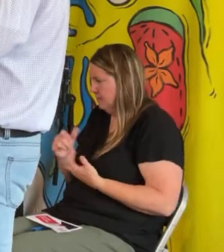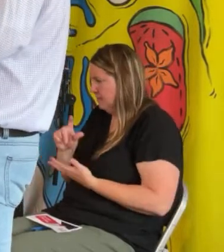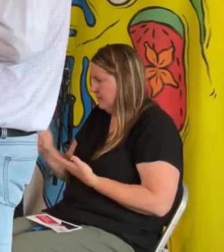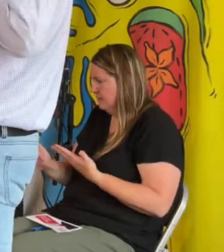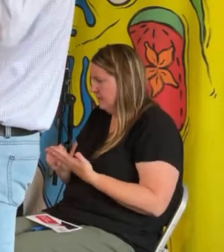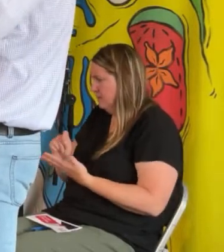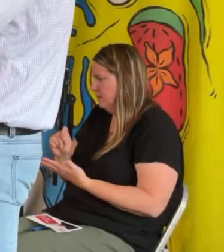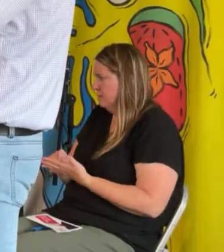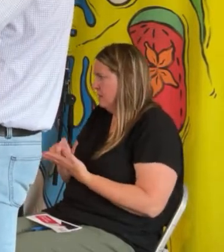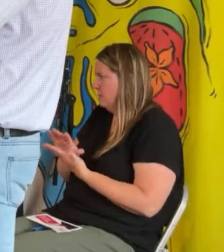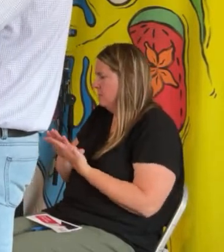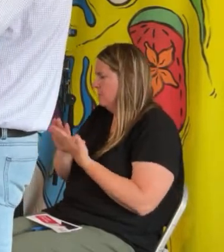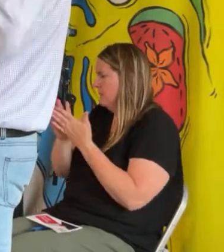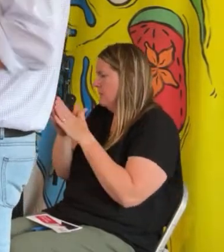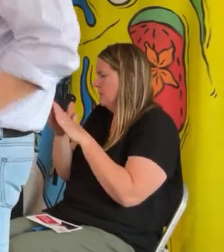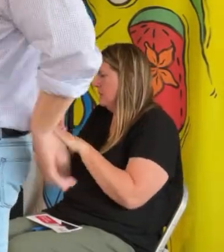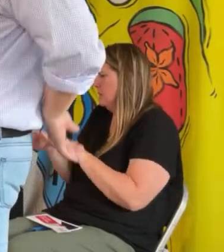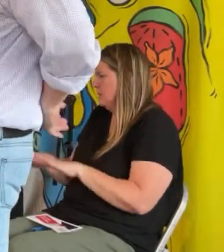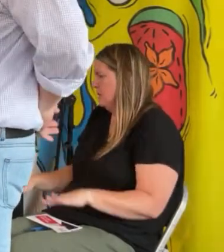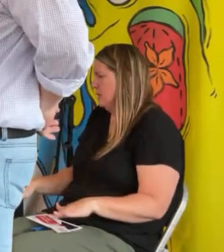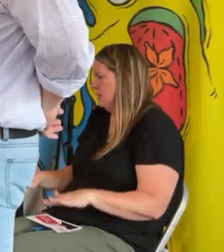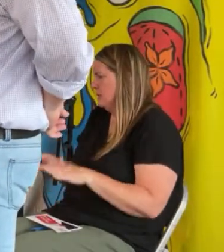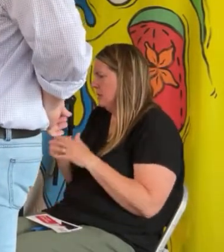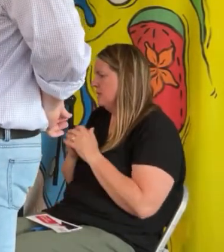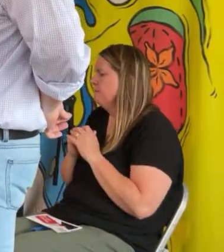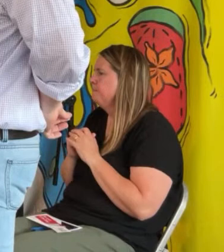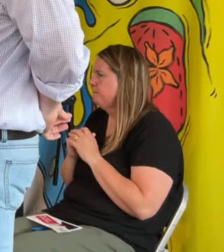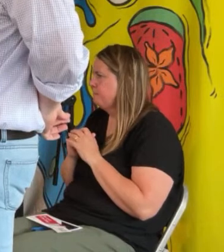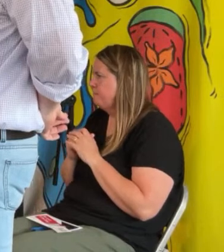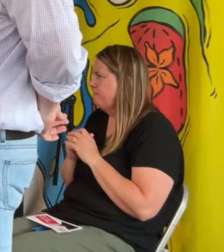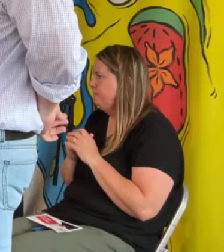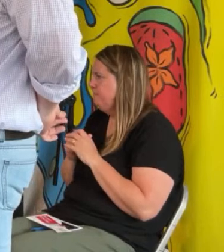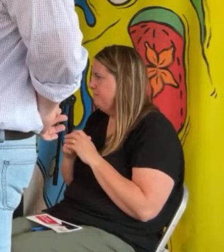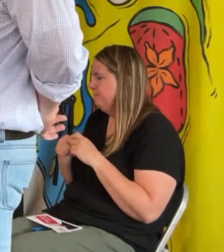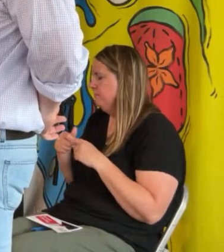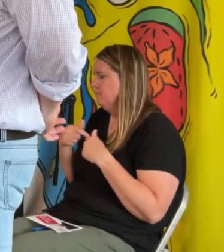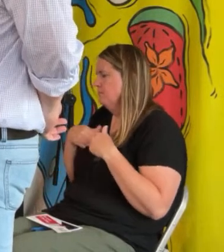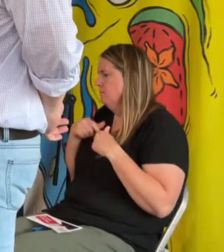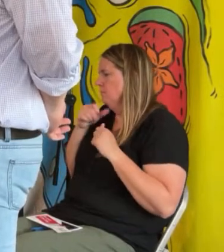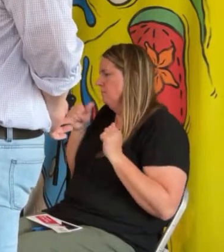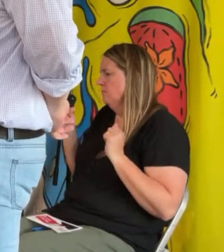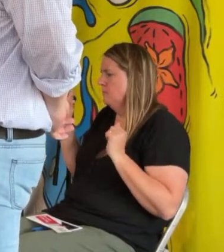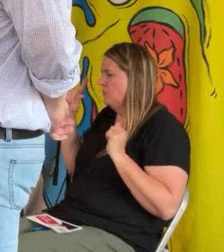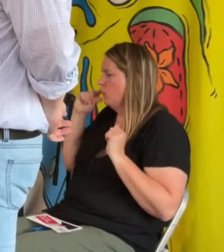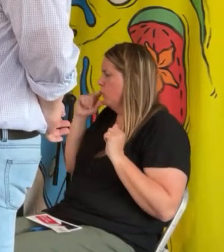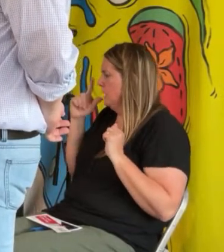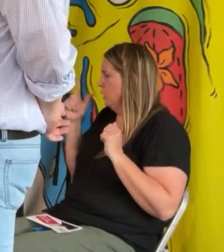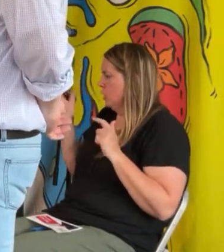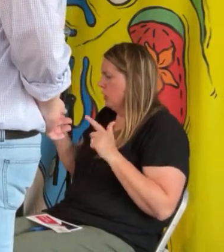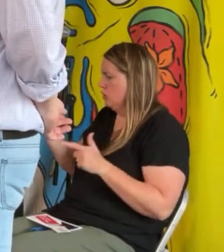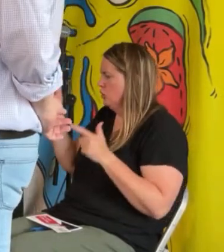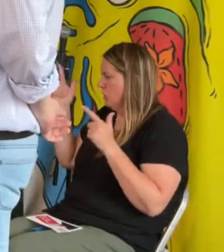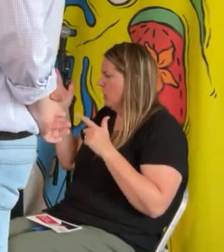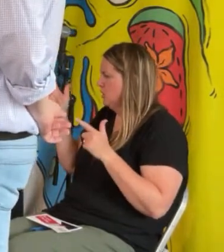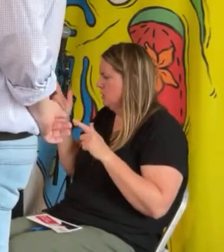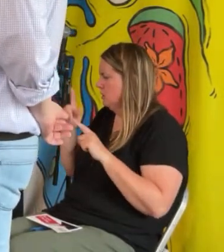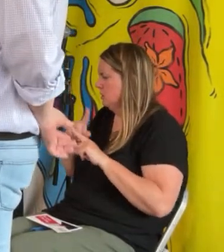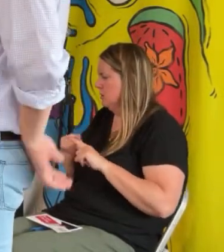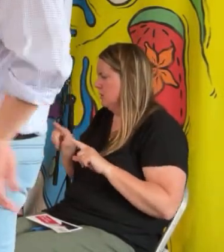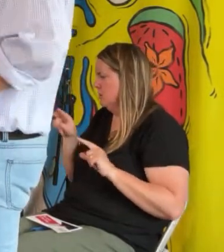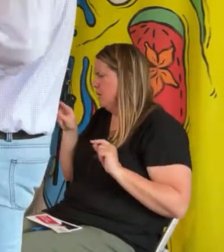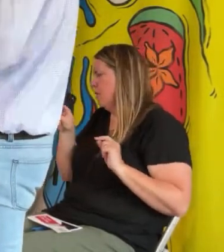This is a time of peace. I do not hear